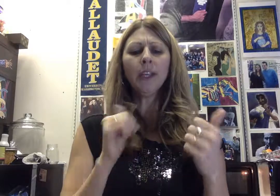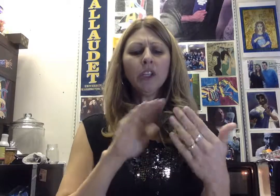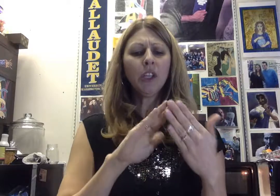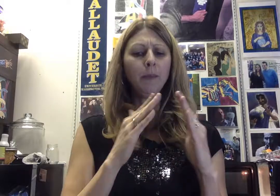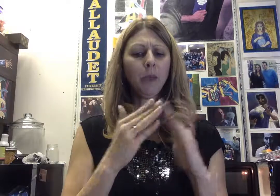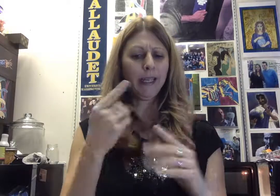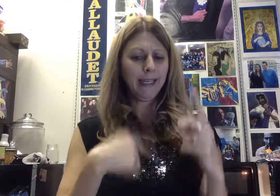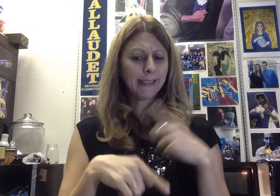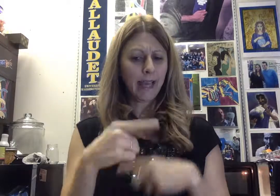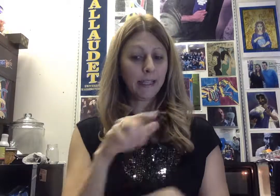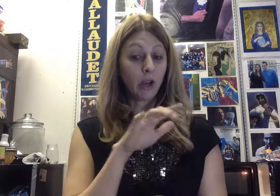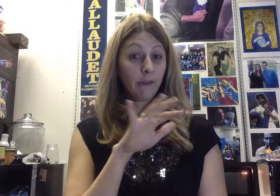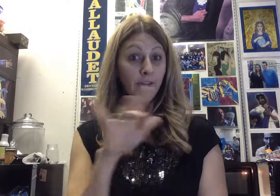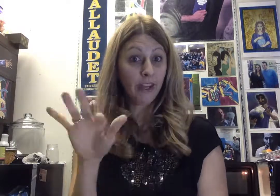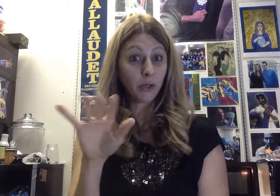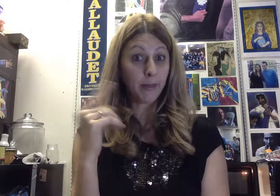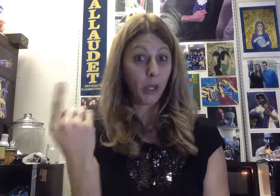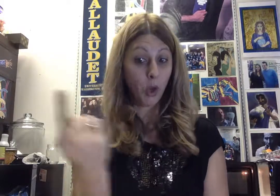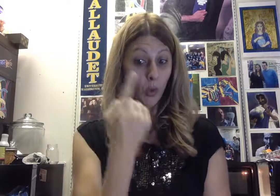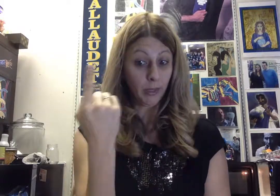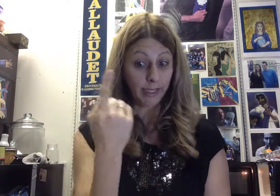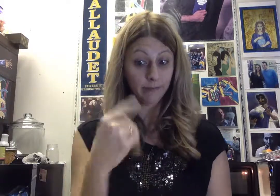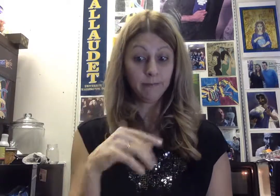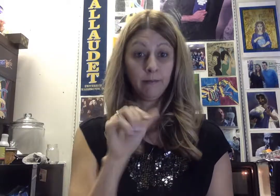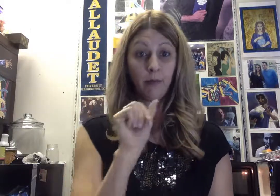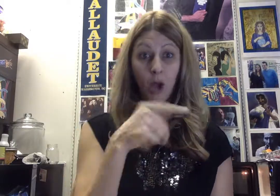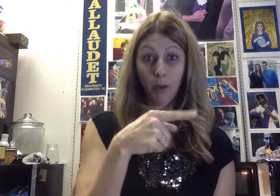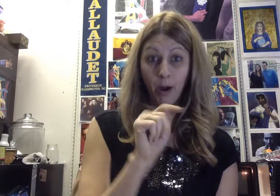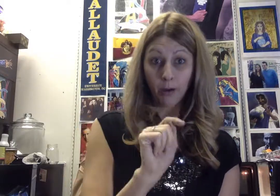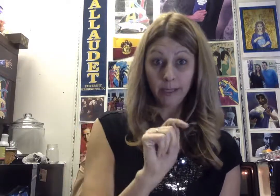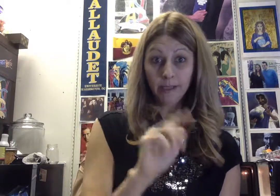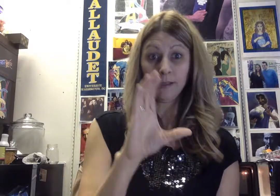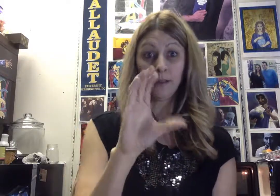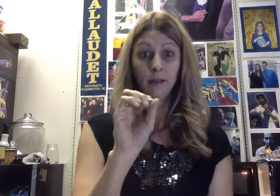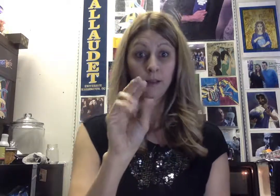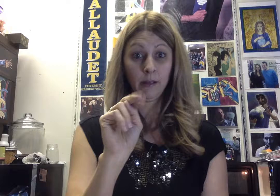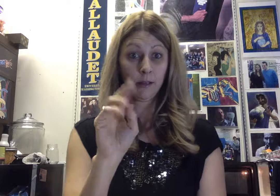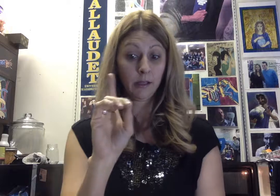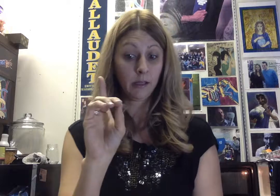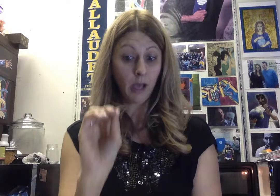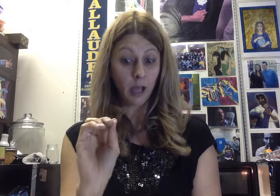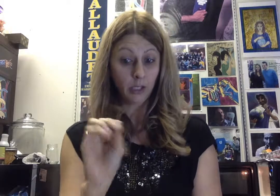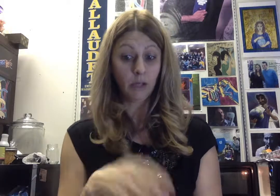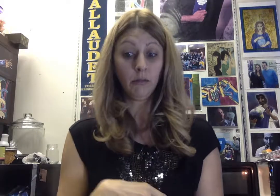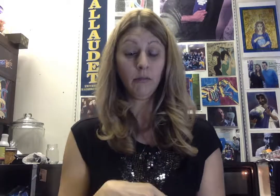Which community signs are fingerspelled only? Apartment, condo,